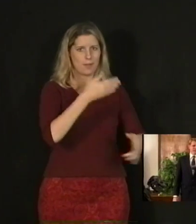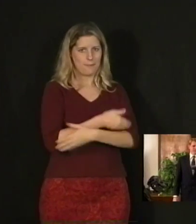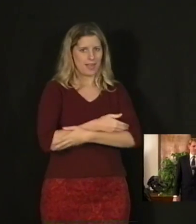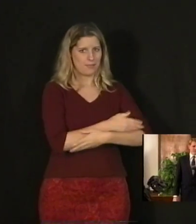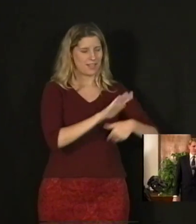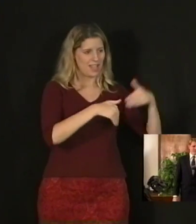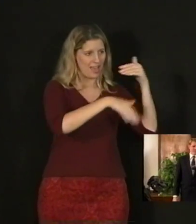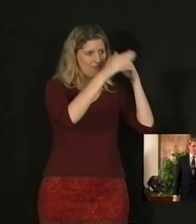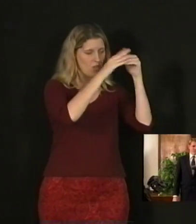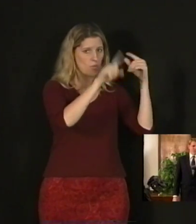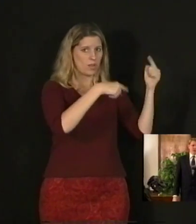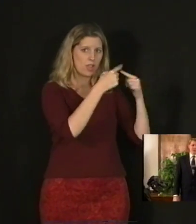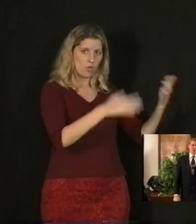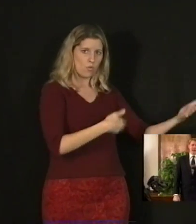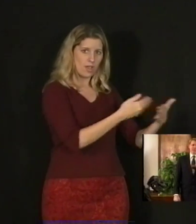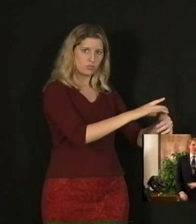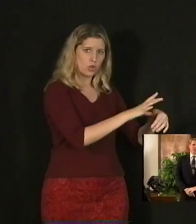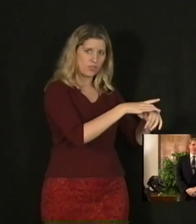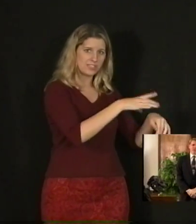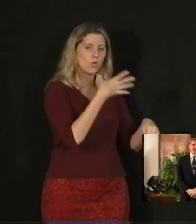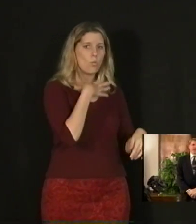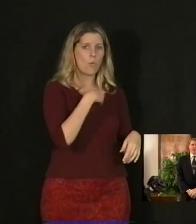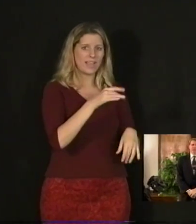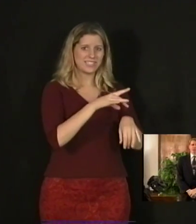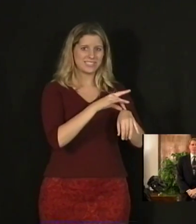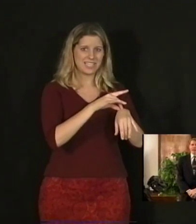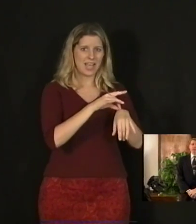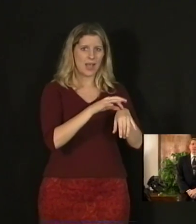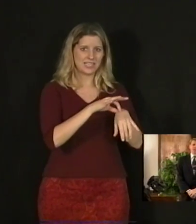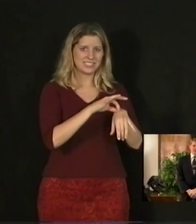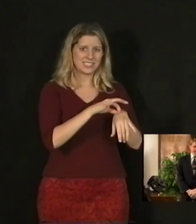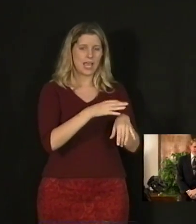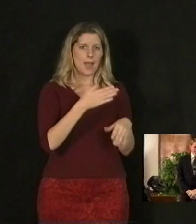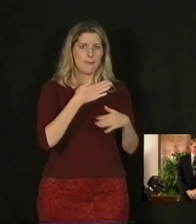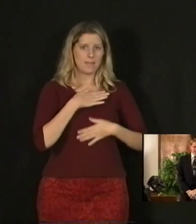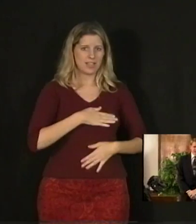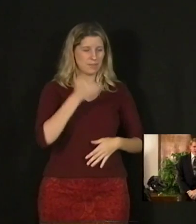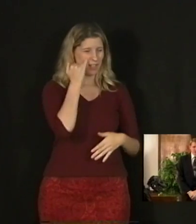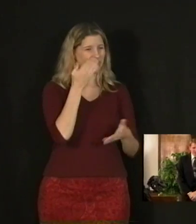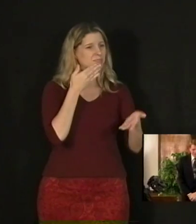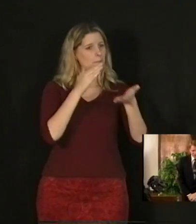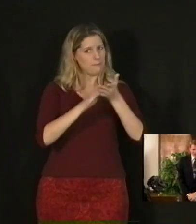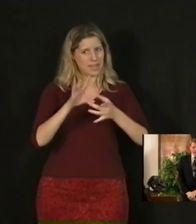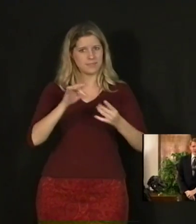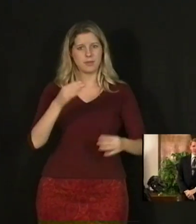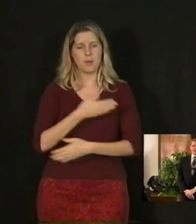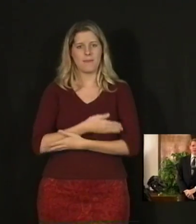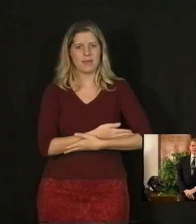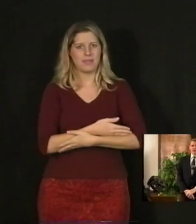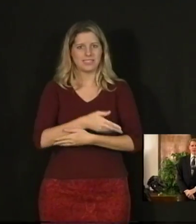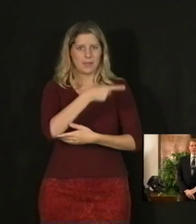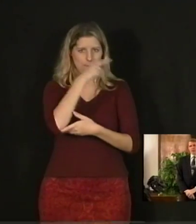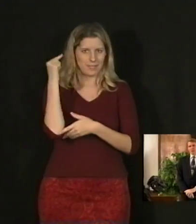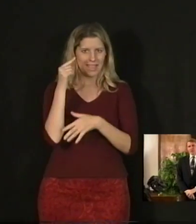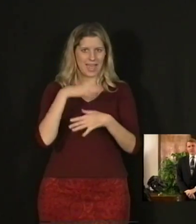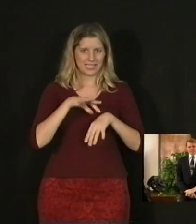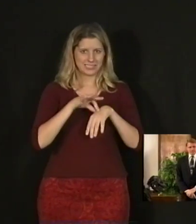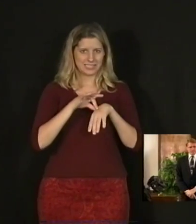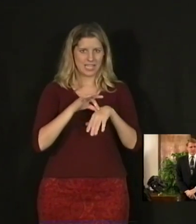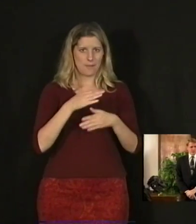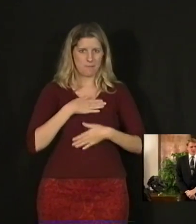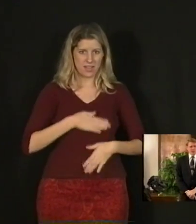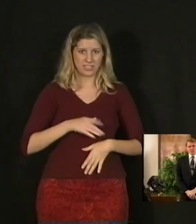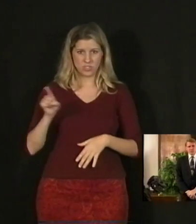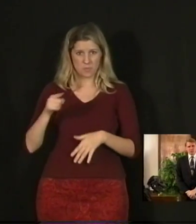white-skinned body? But if it's a bad spirit baby, it gets a black-skinned body. Is that what you believe? They said,